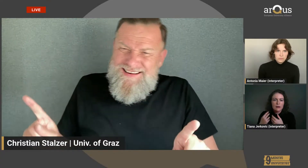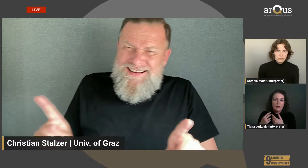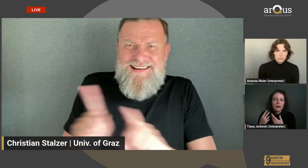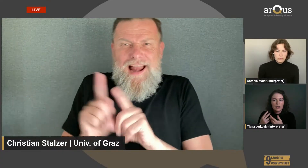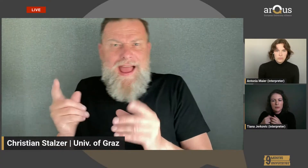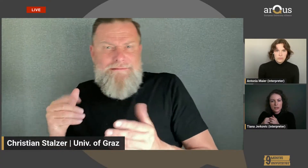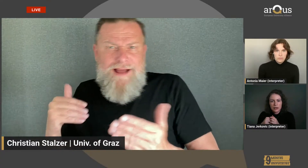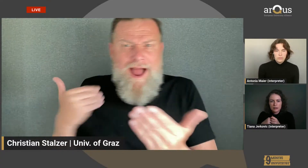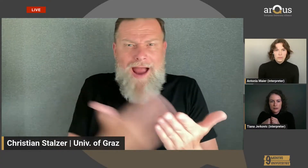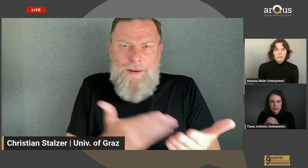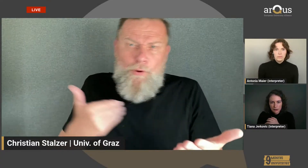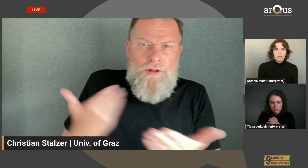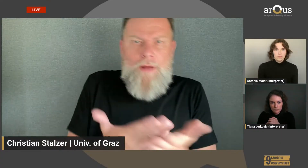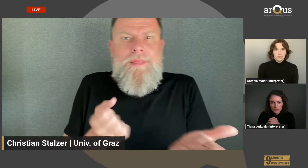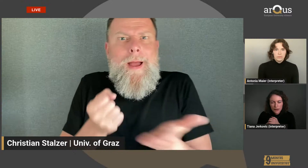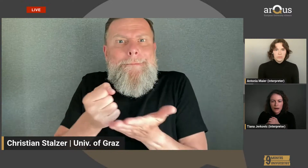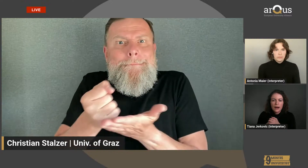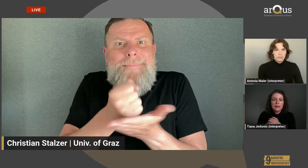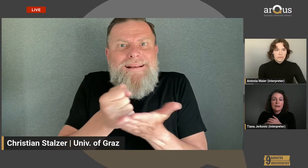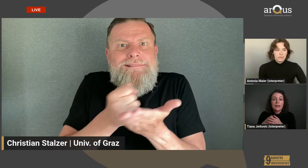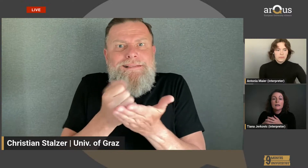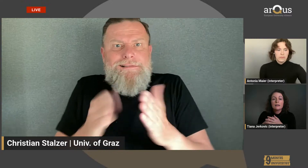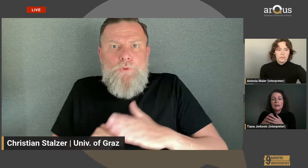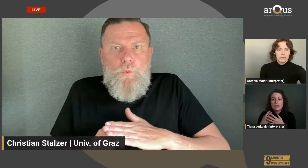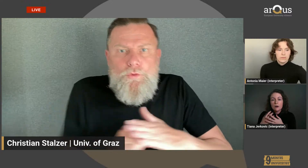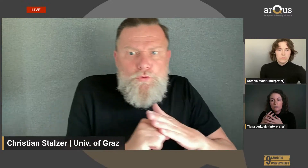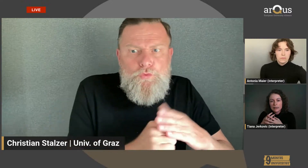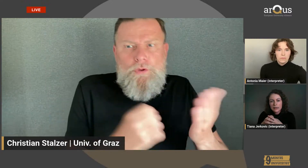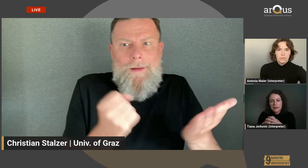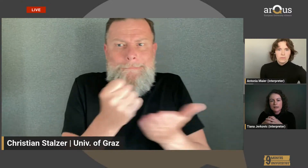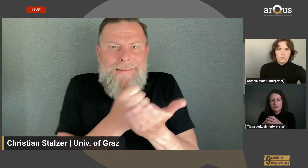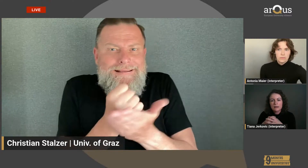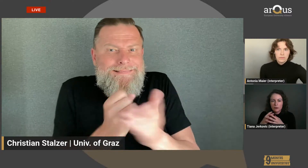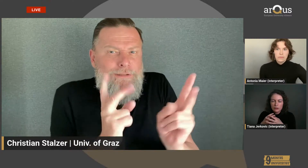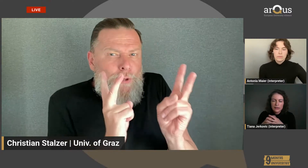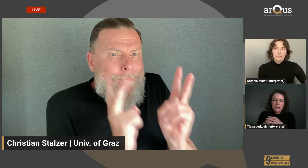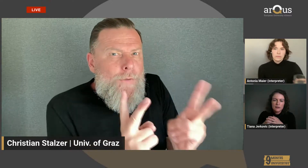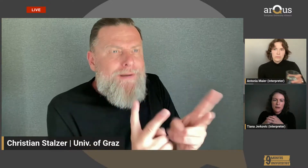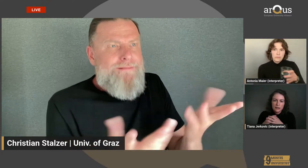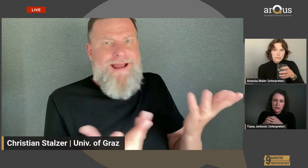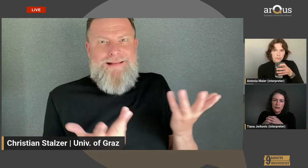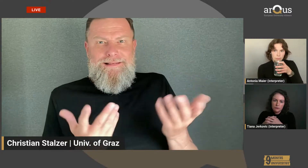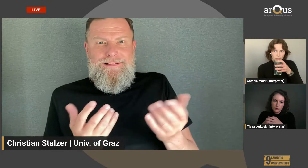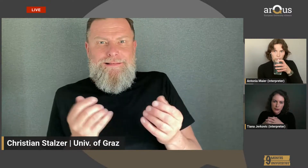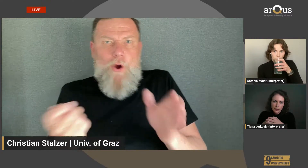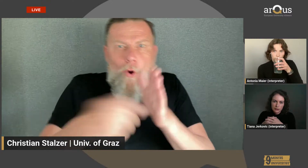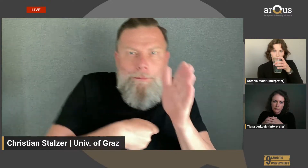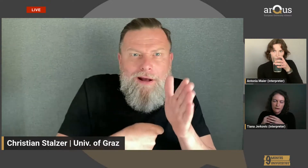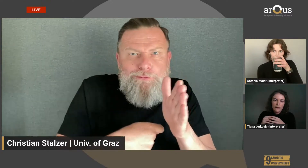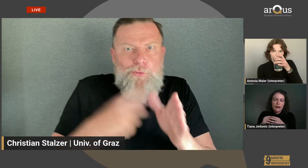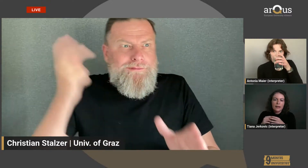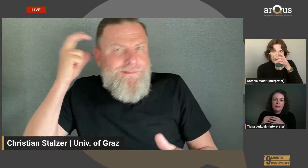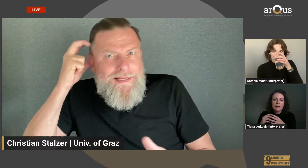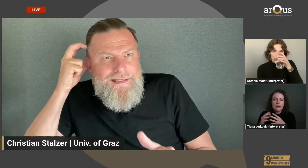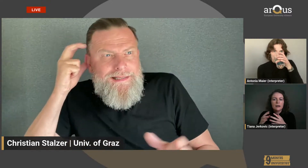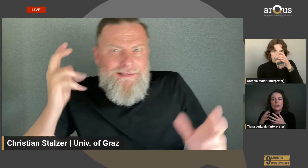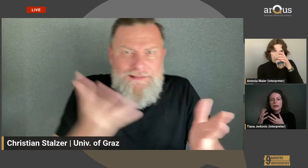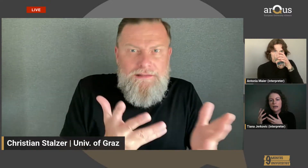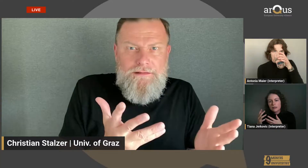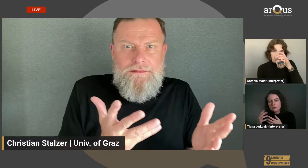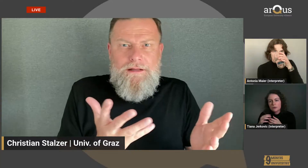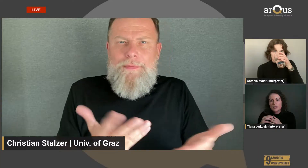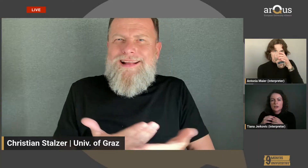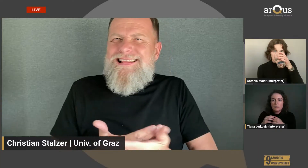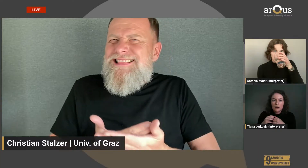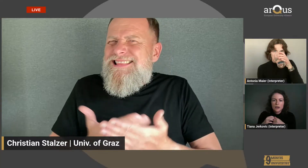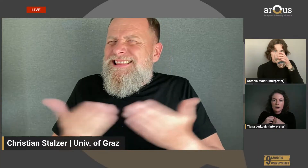diagnosis, okay, my child is deaf, and then they only get the medical information, and they get